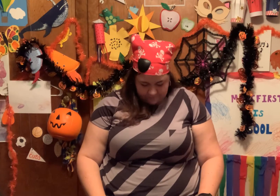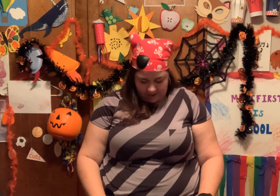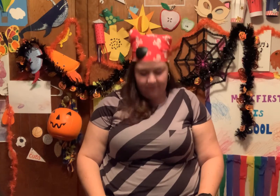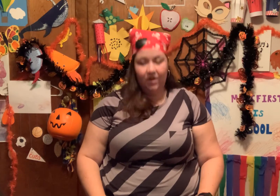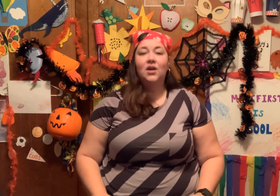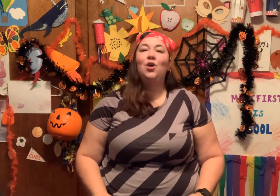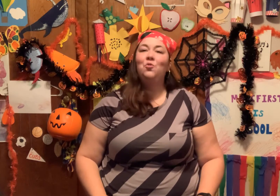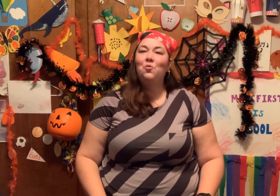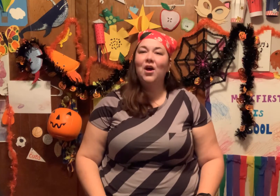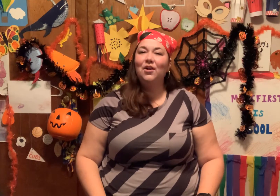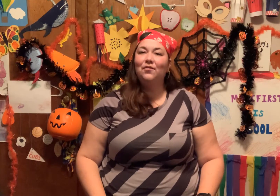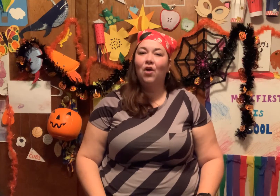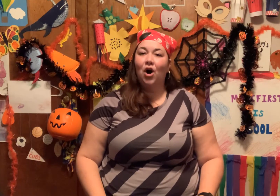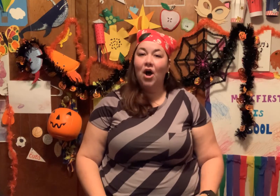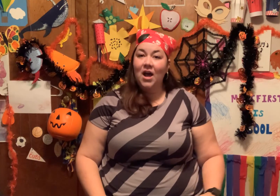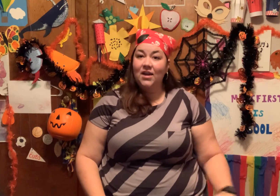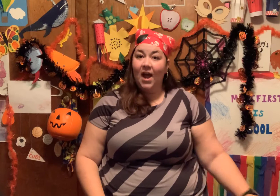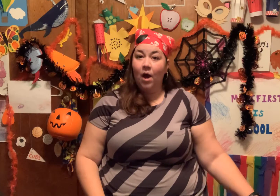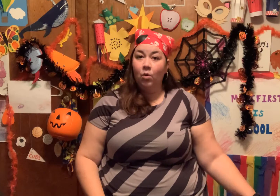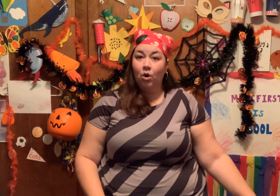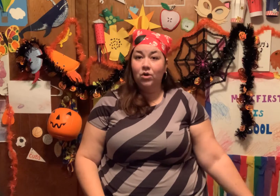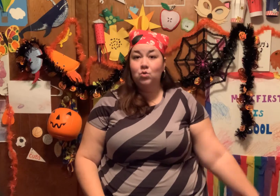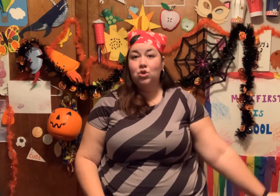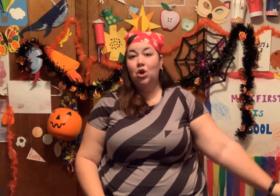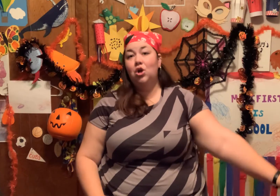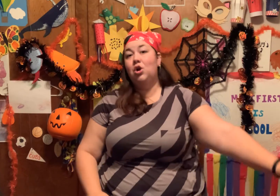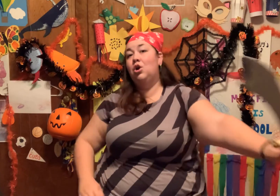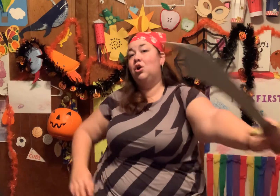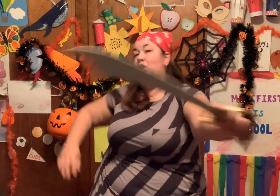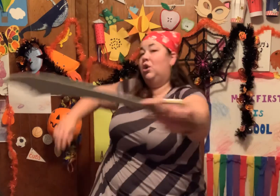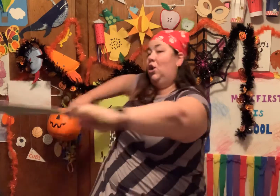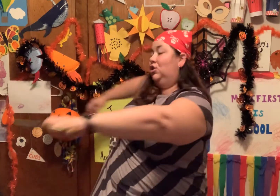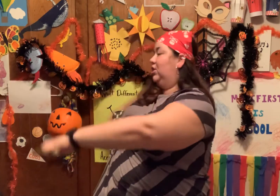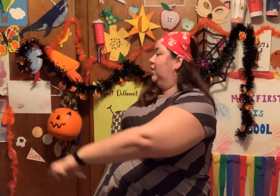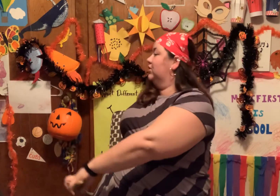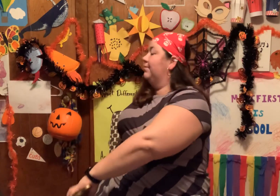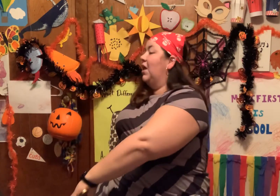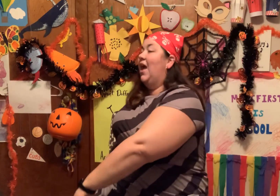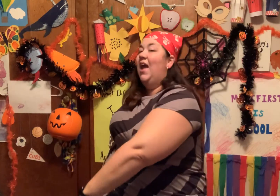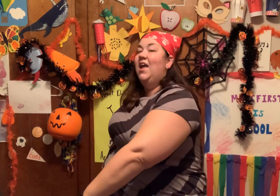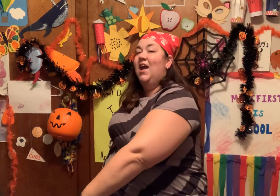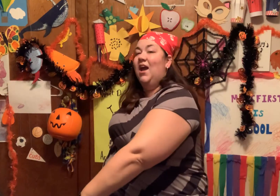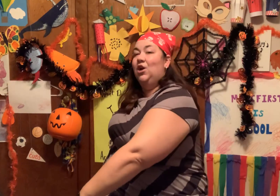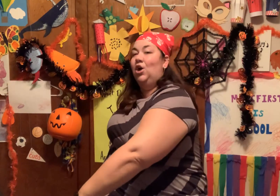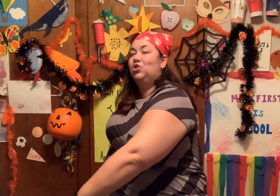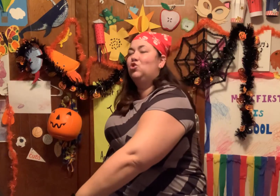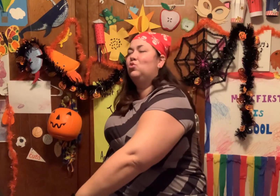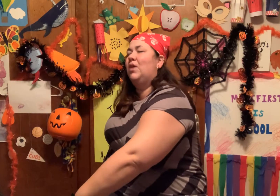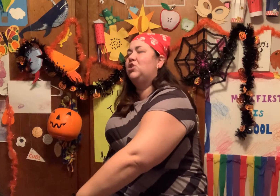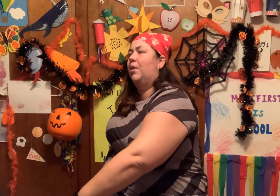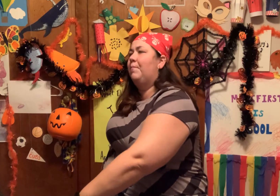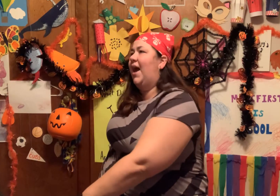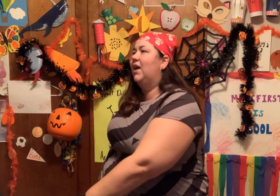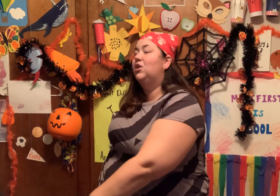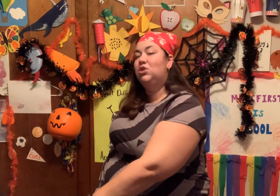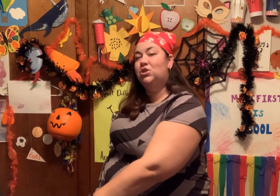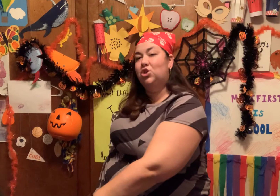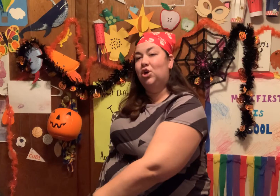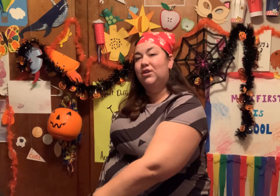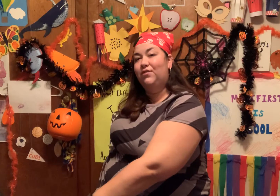1, 2, 3, 4, 5. Wonderful. Now we're going to turn in our chairs and stretch our back. Just turn as far